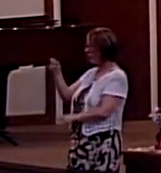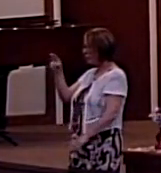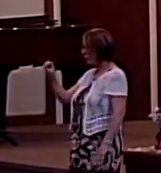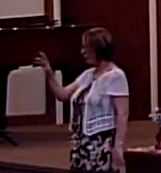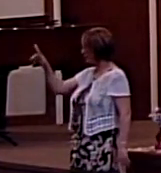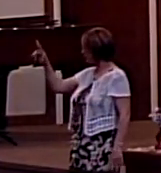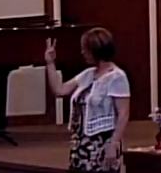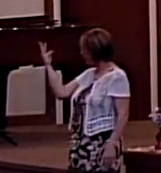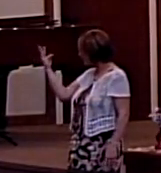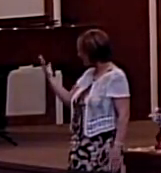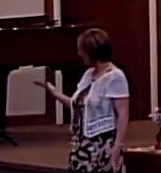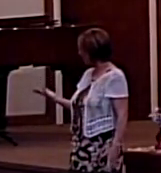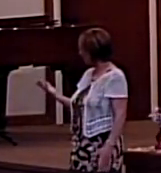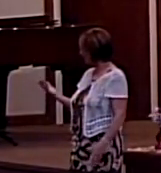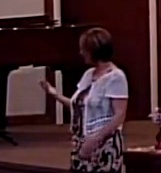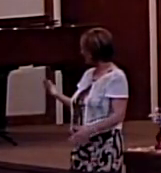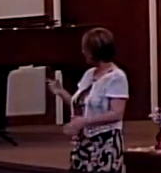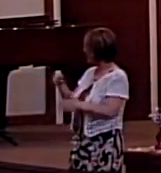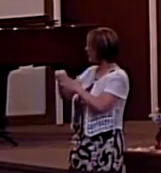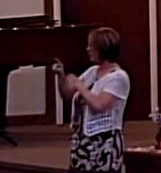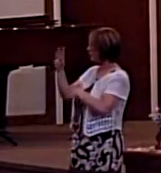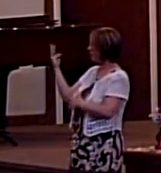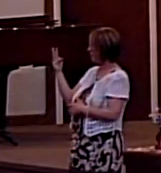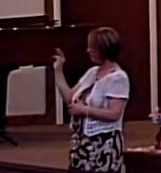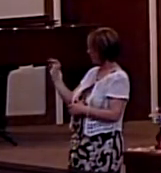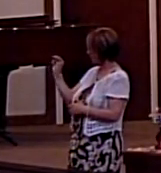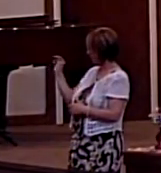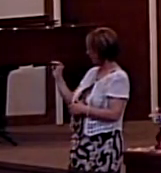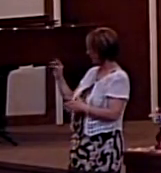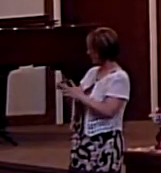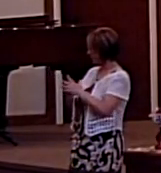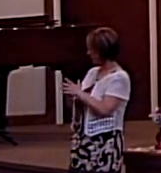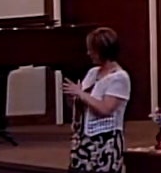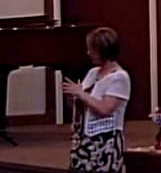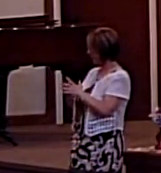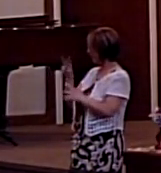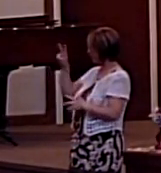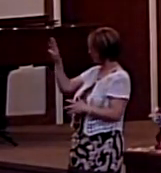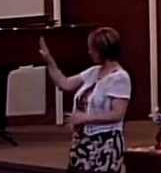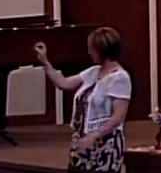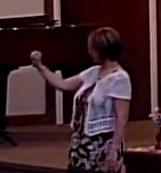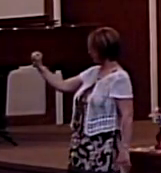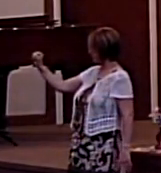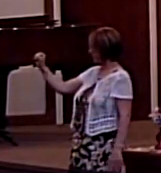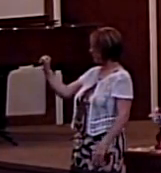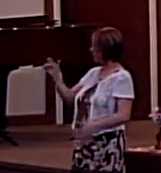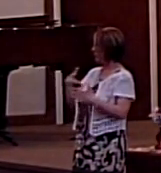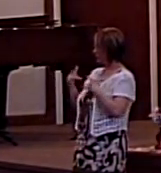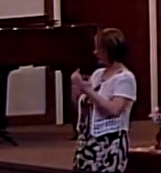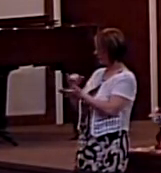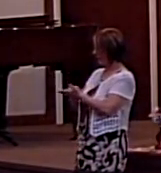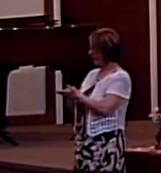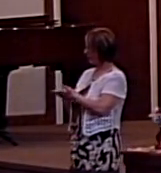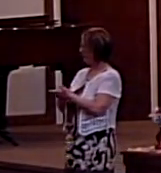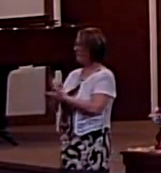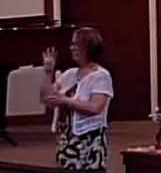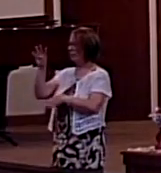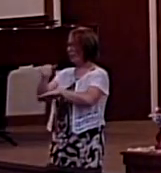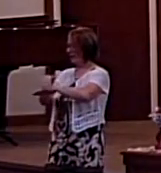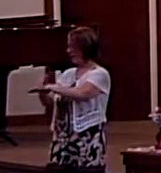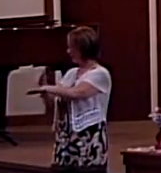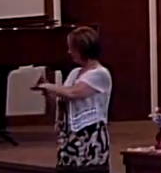So next Monday will be the beginning of our vacation Bible school. We're looking forward to that. We're going to have four nights of